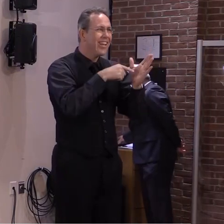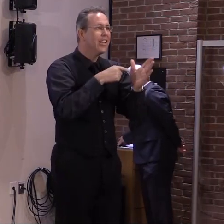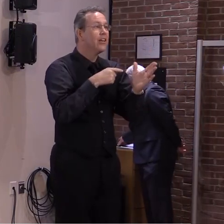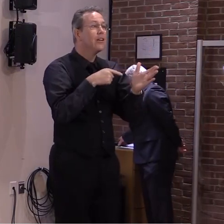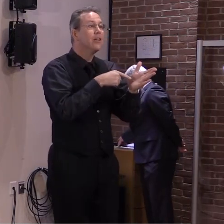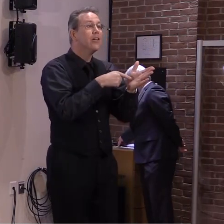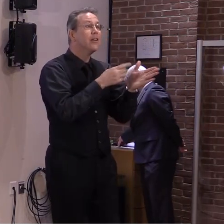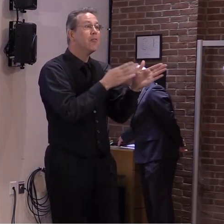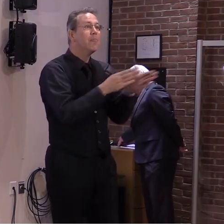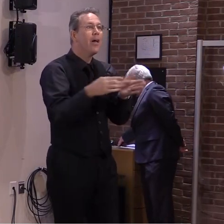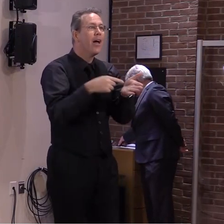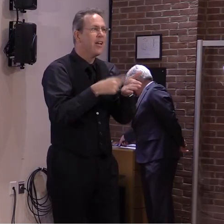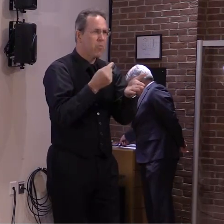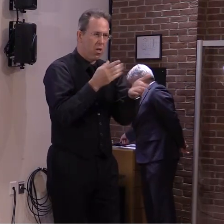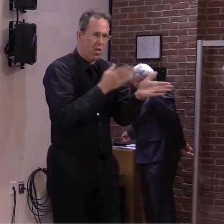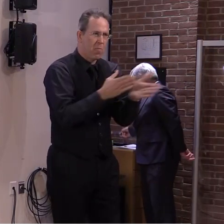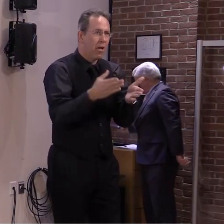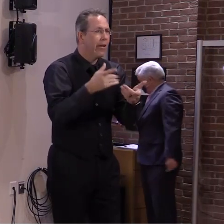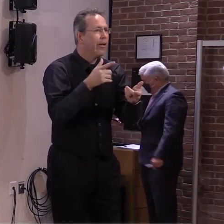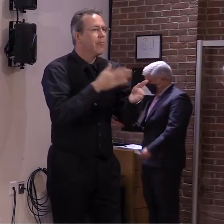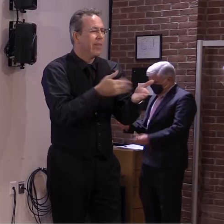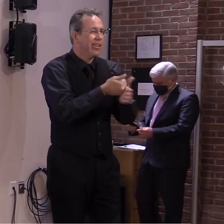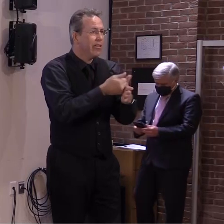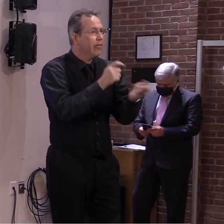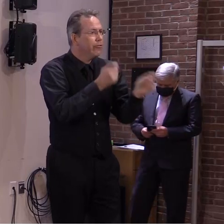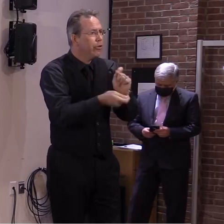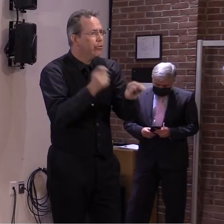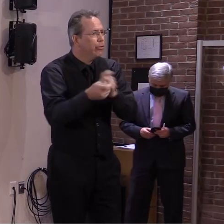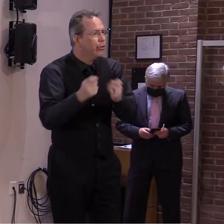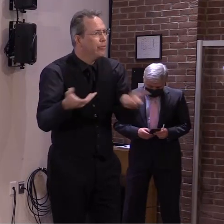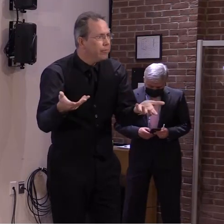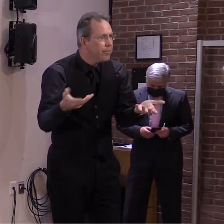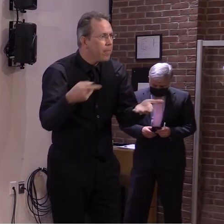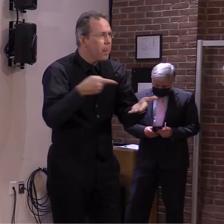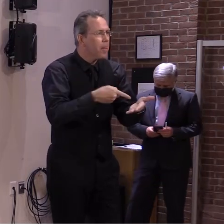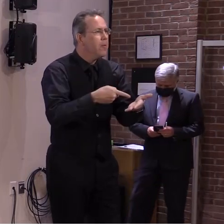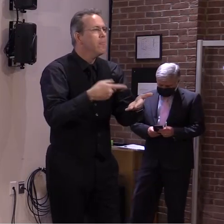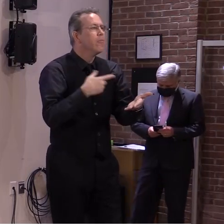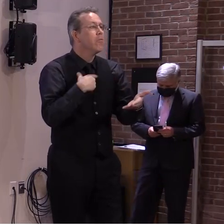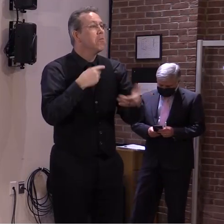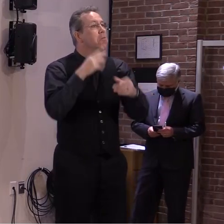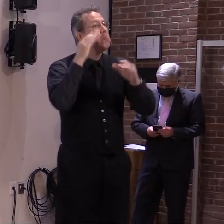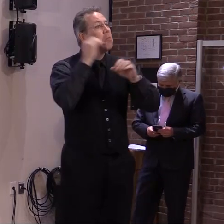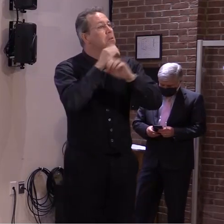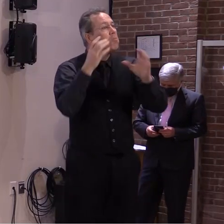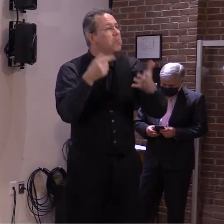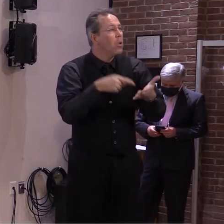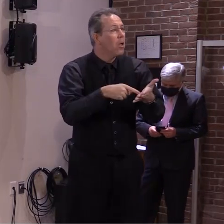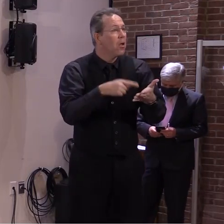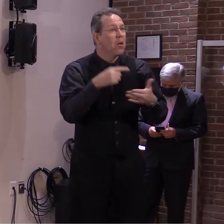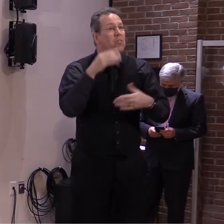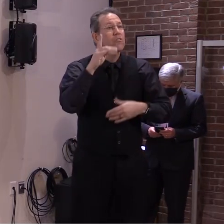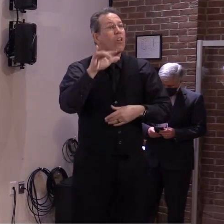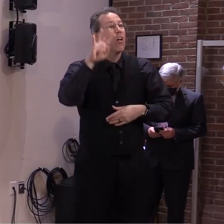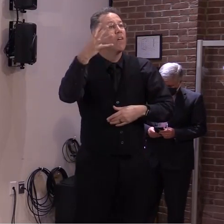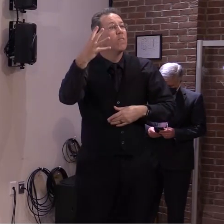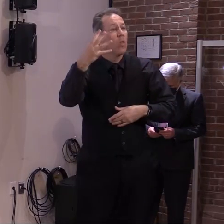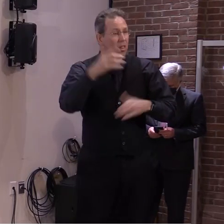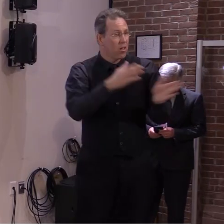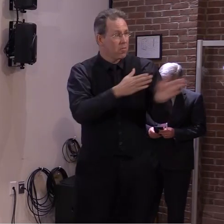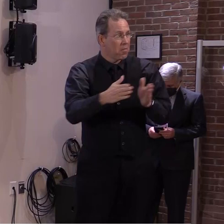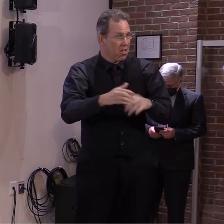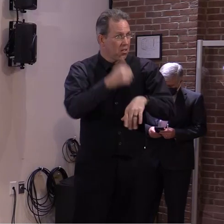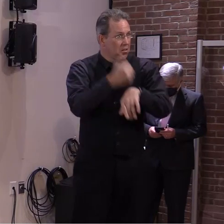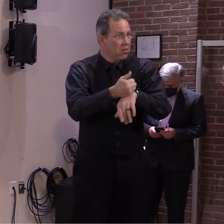we'll be back to normal by the 4th of July. But again, we'll reserve the right to change course if needed